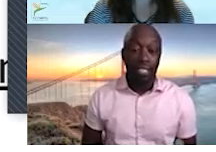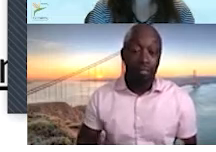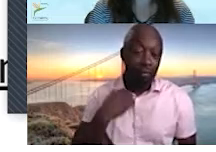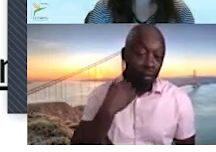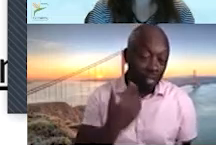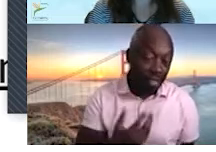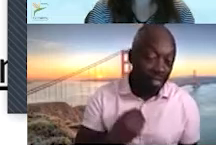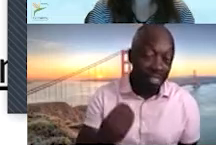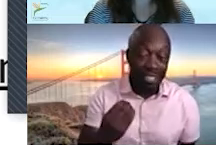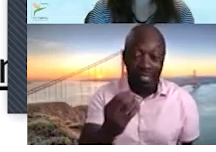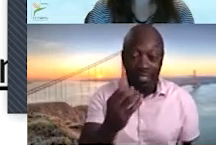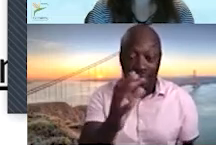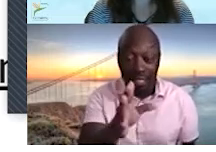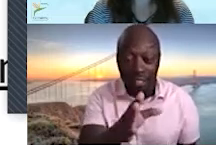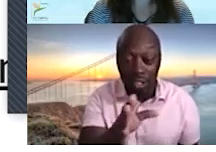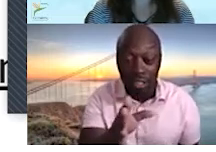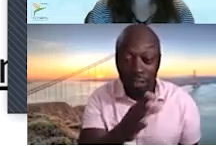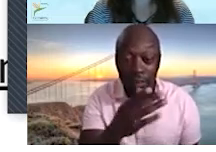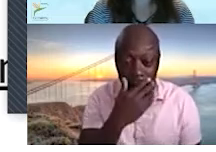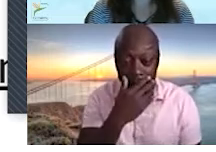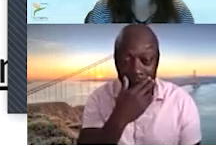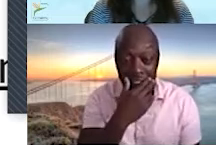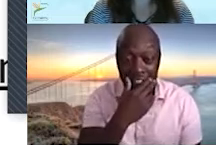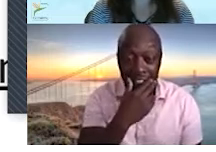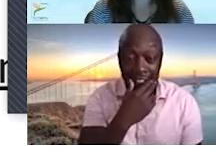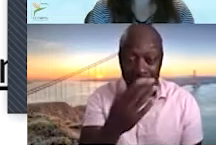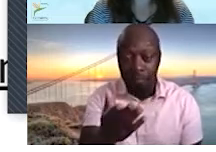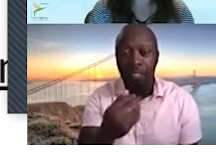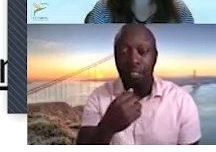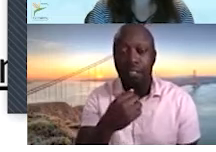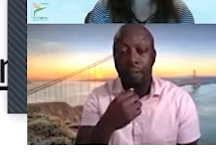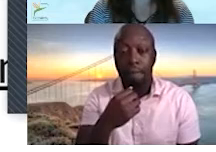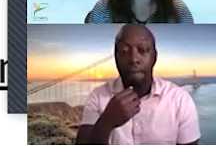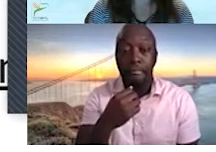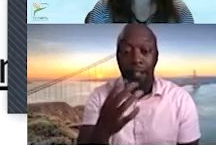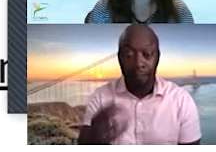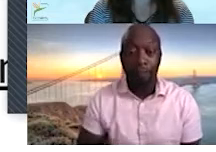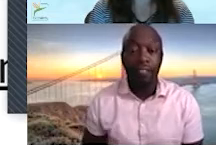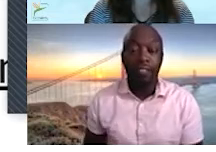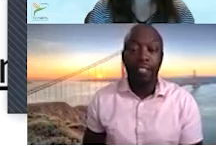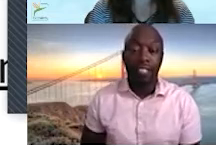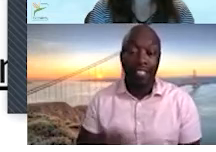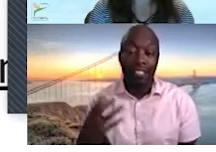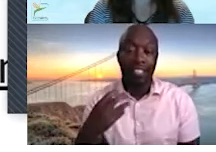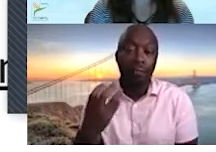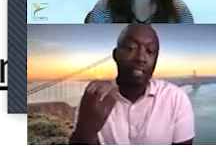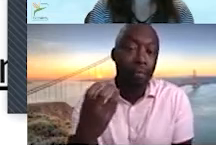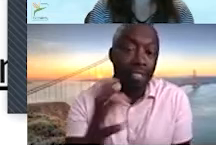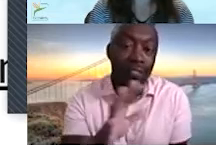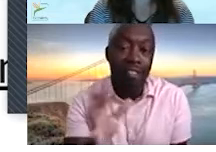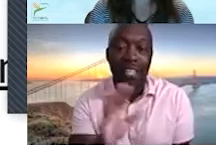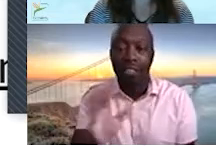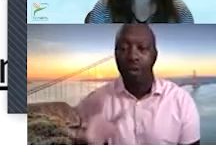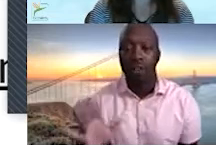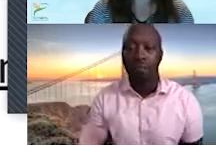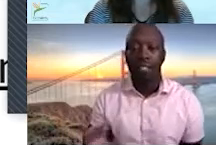And that's before they're talking. So maybe 10 months, 11 months, because they get their voice box